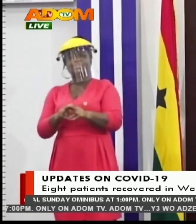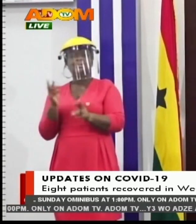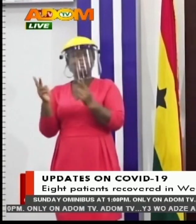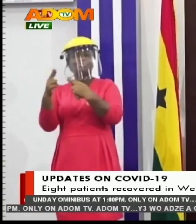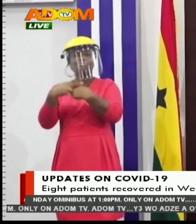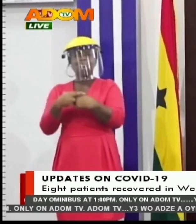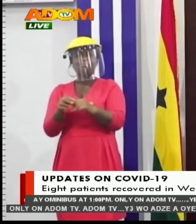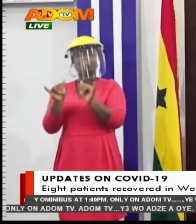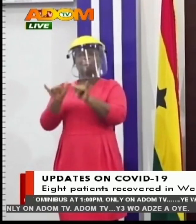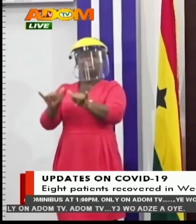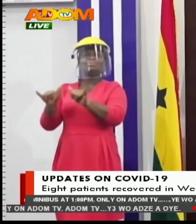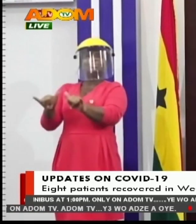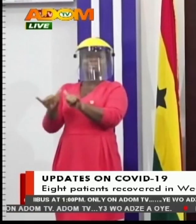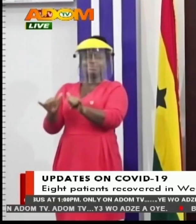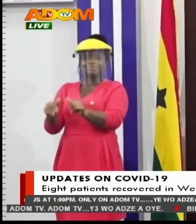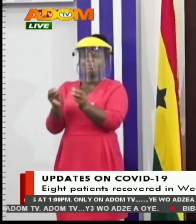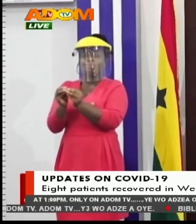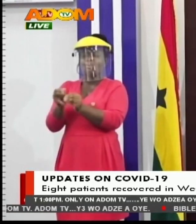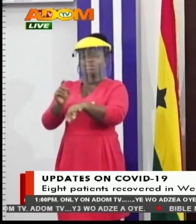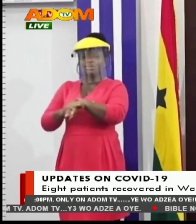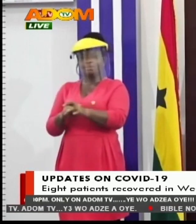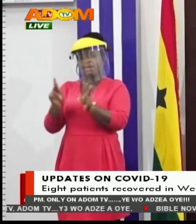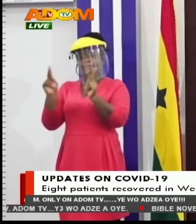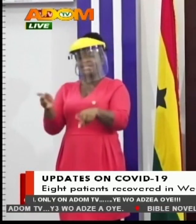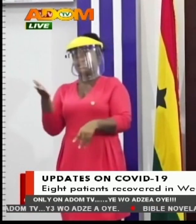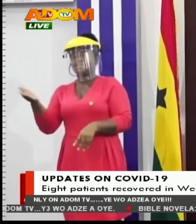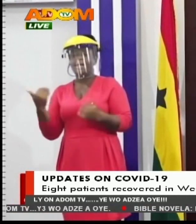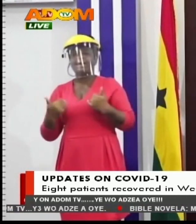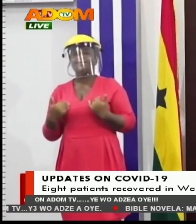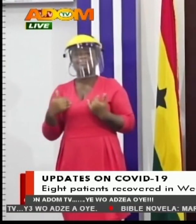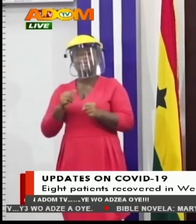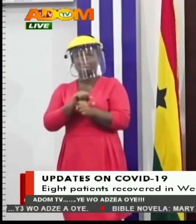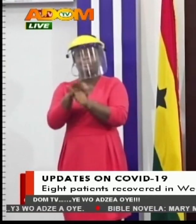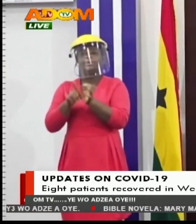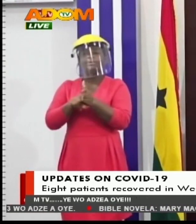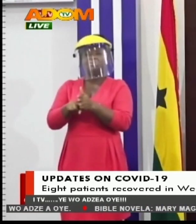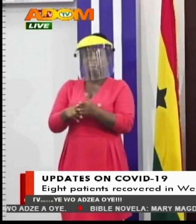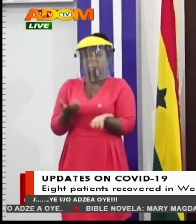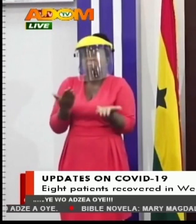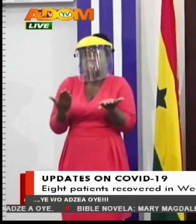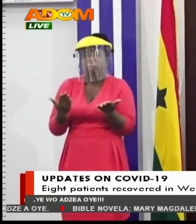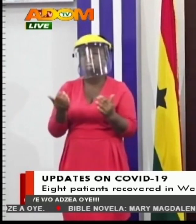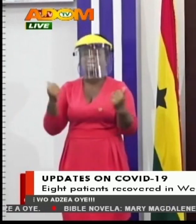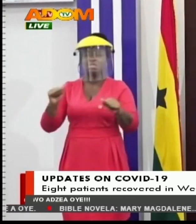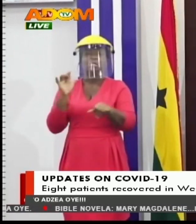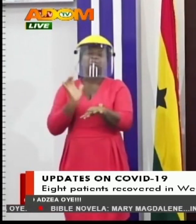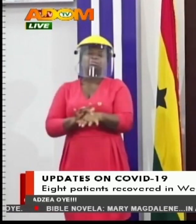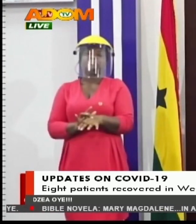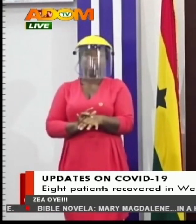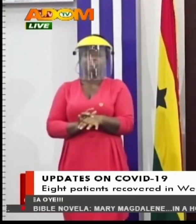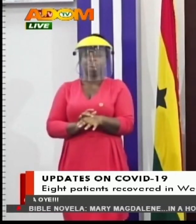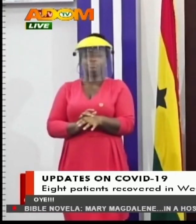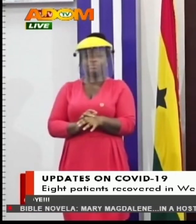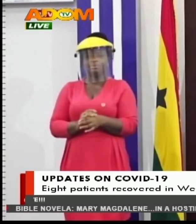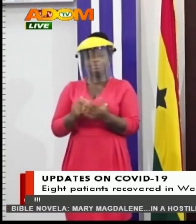wary, those of us who enter into offices and the air conditions are on, the windows are closed, the